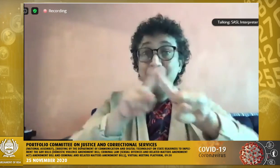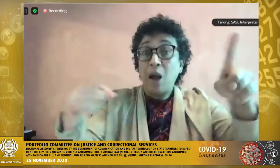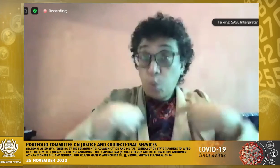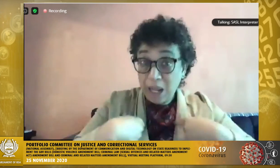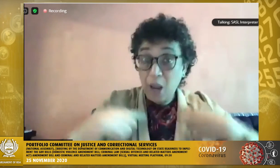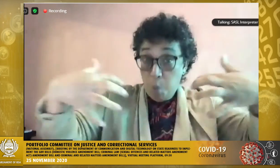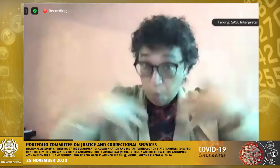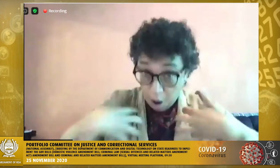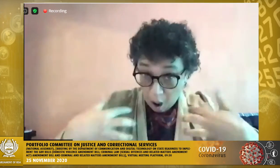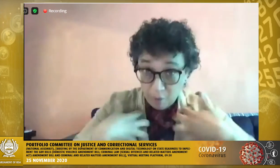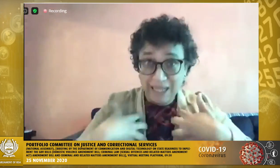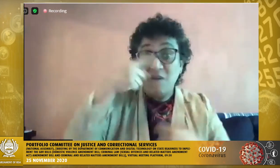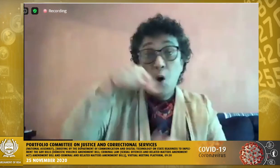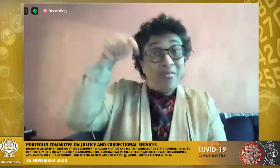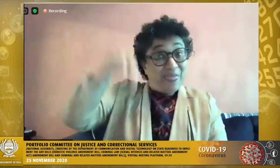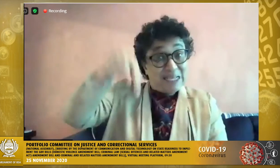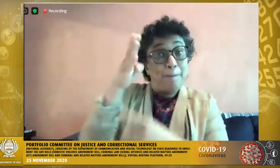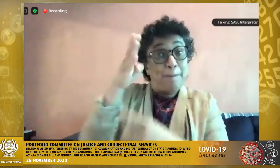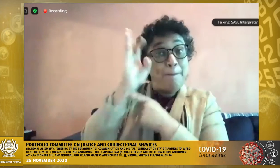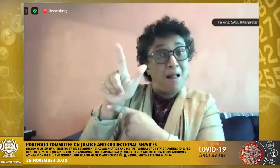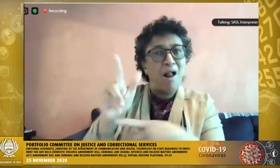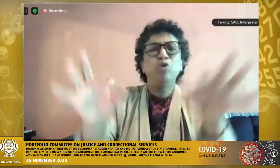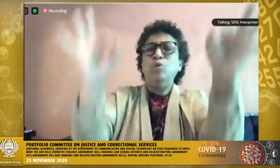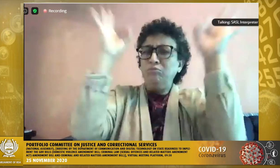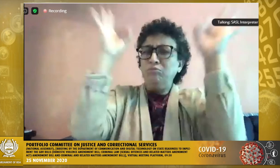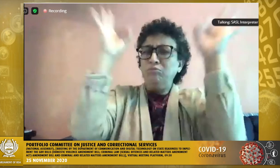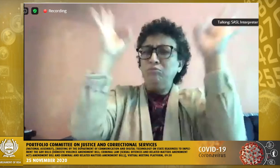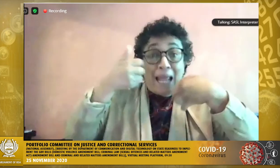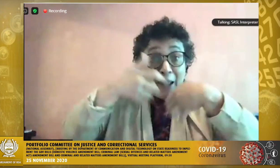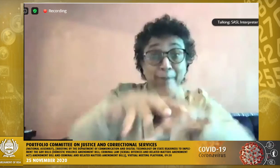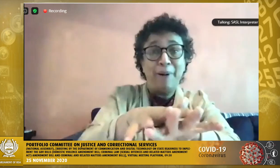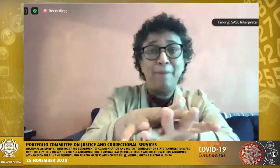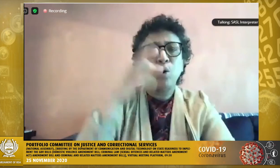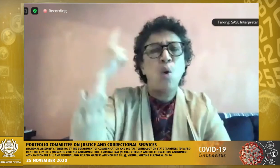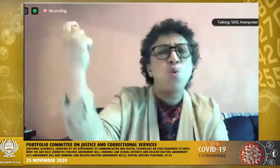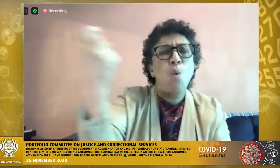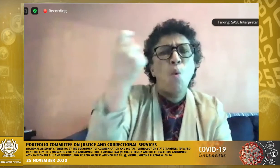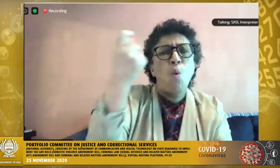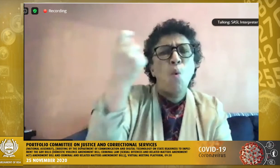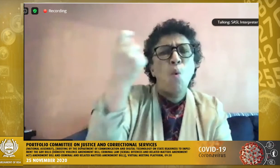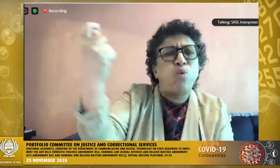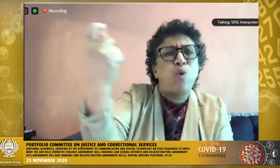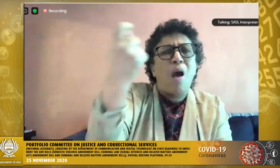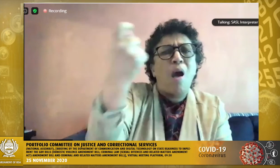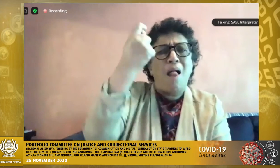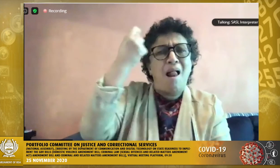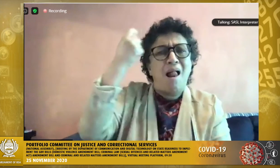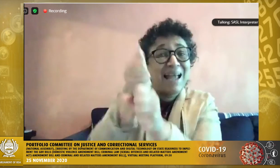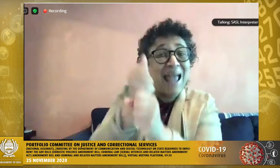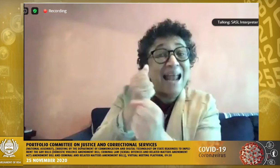rolling out Wi-Fi infrastructure. We are concerned that in this bill,